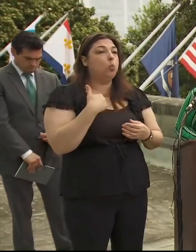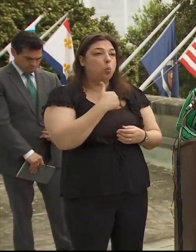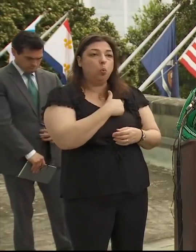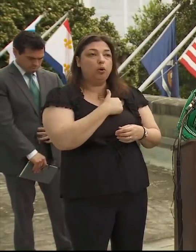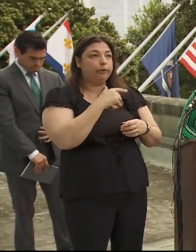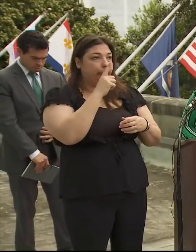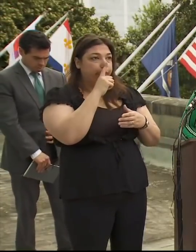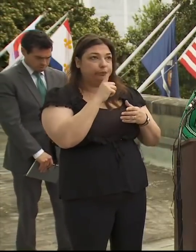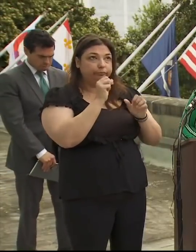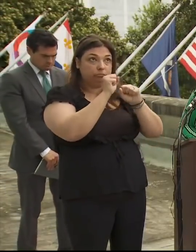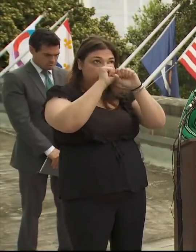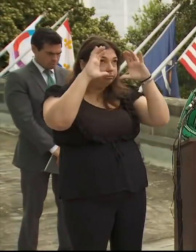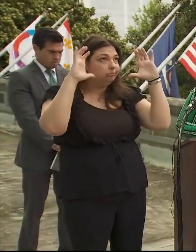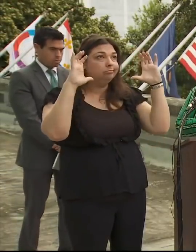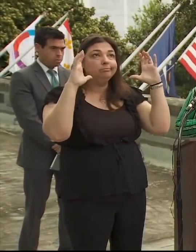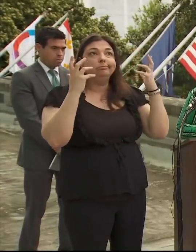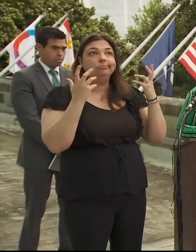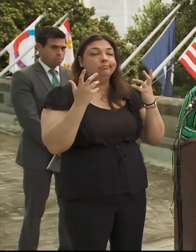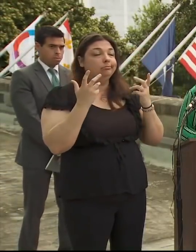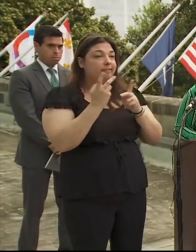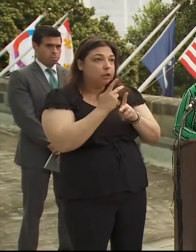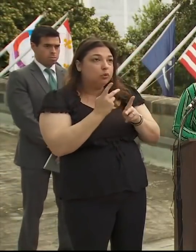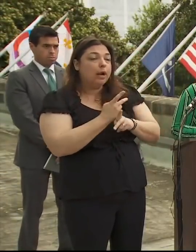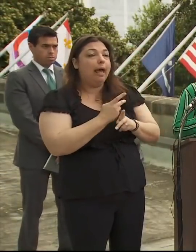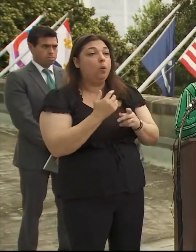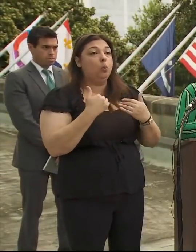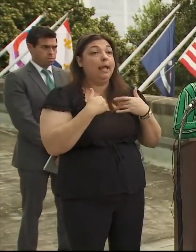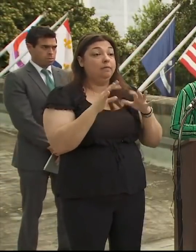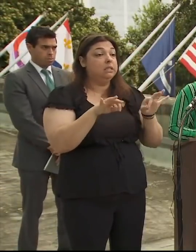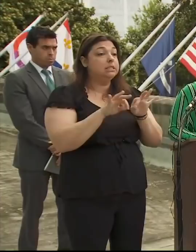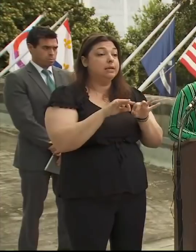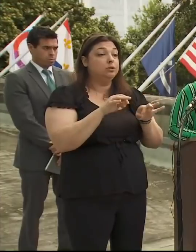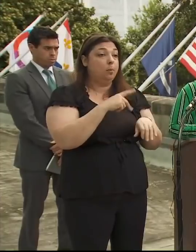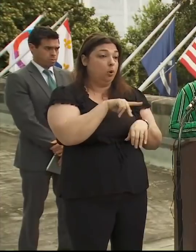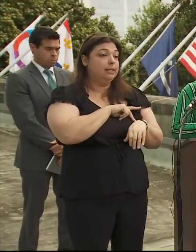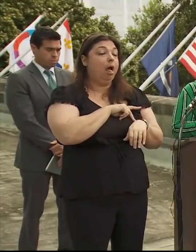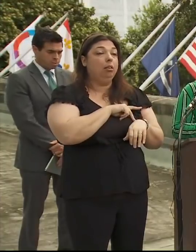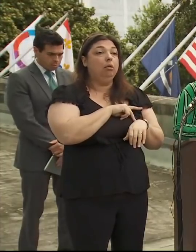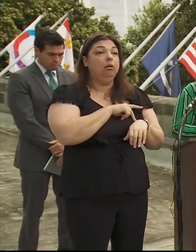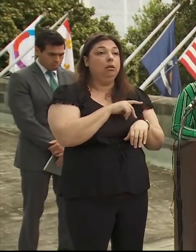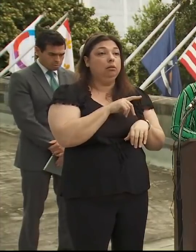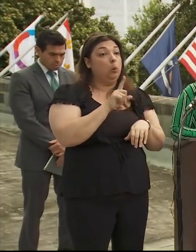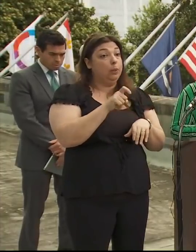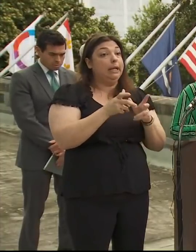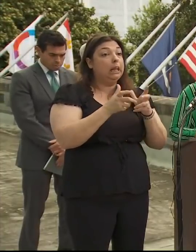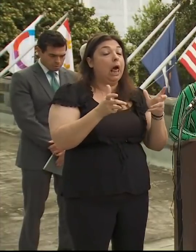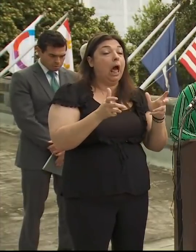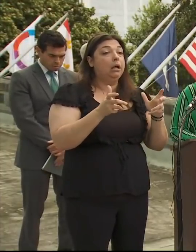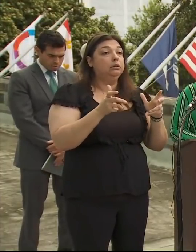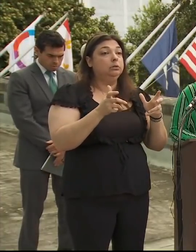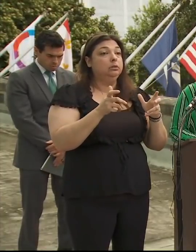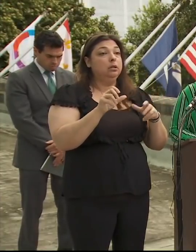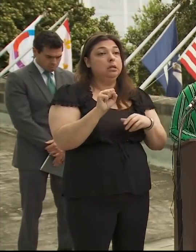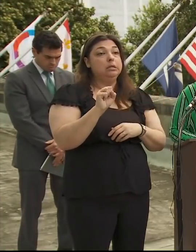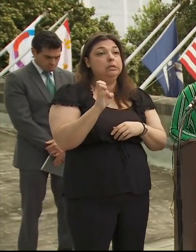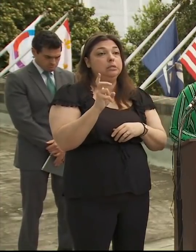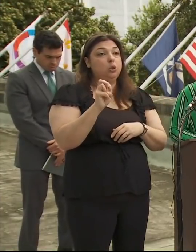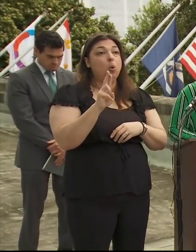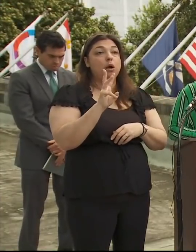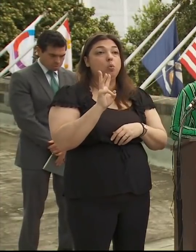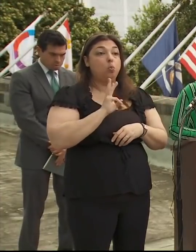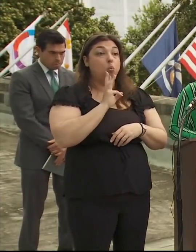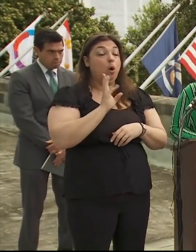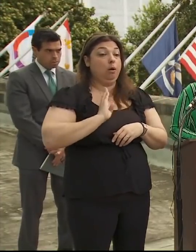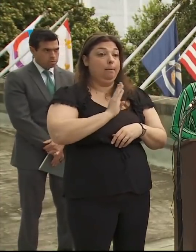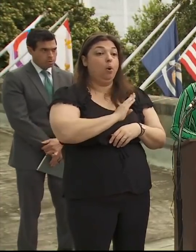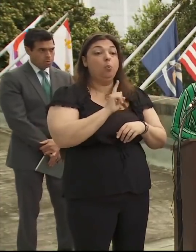looking at the whole picture. And we have essential personnel that we will need, which is a large portion on the Sewage and Water Board side, that